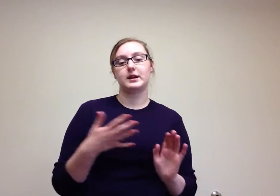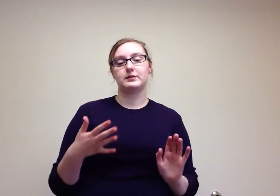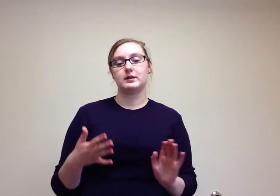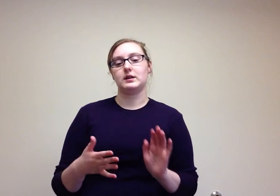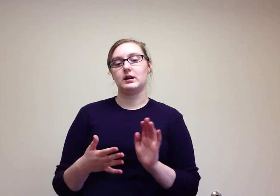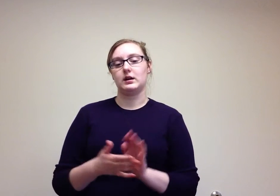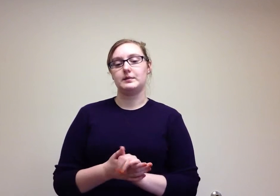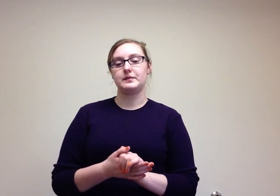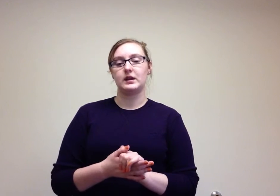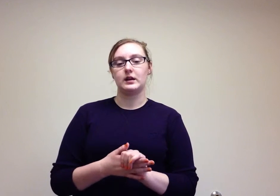kind of thing.